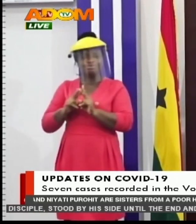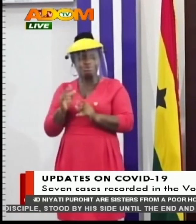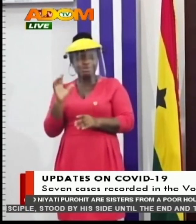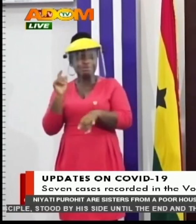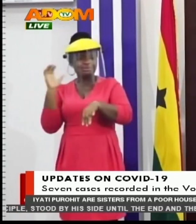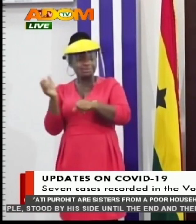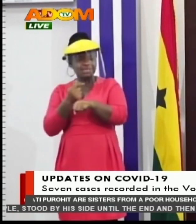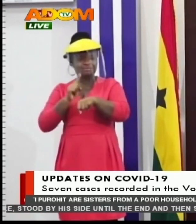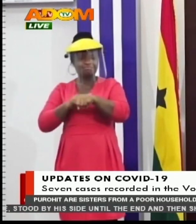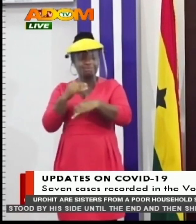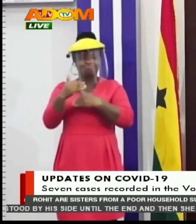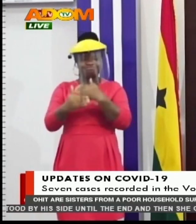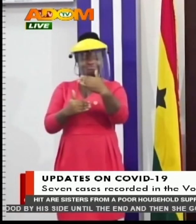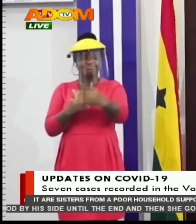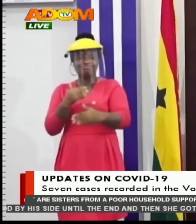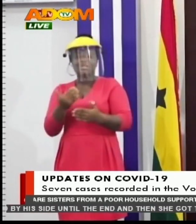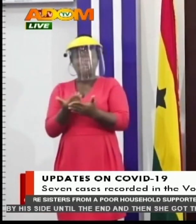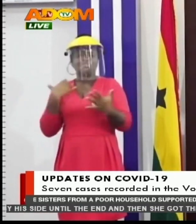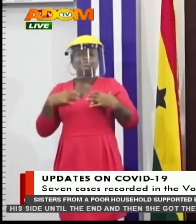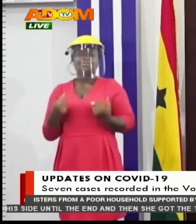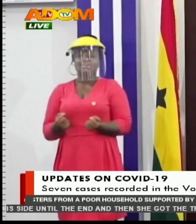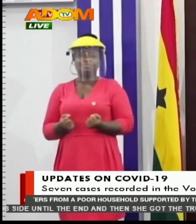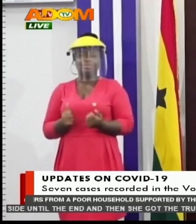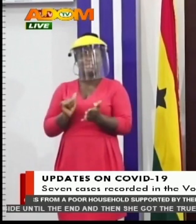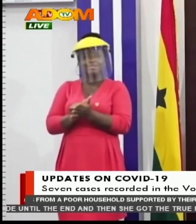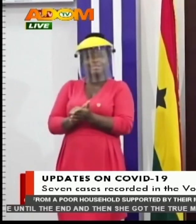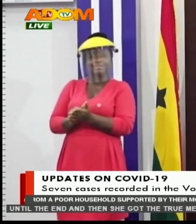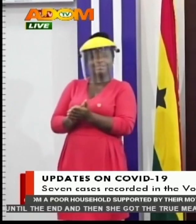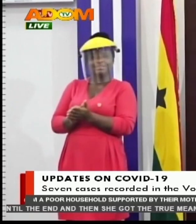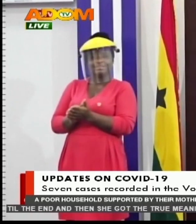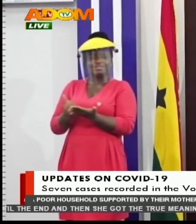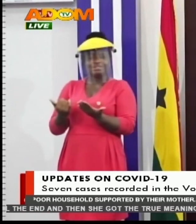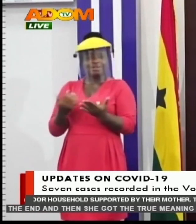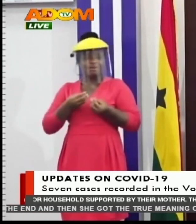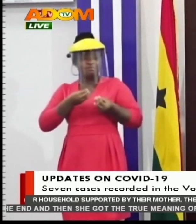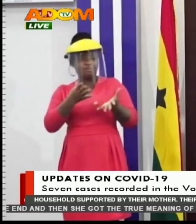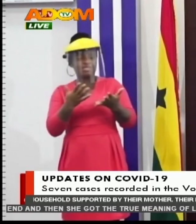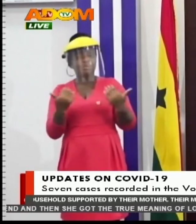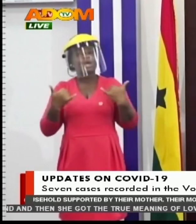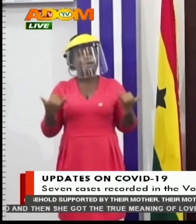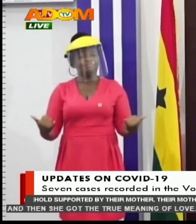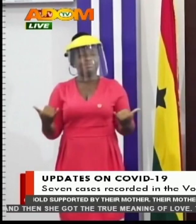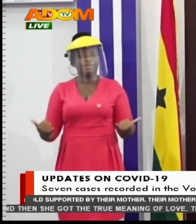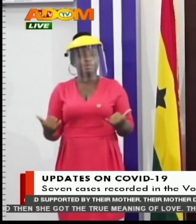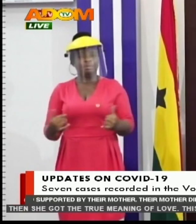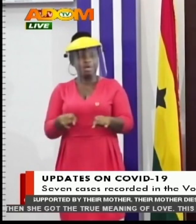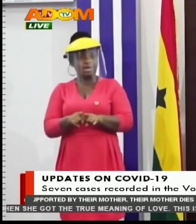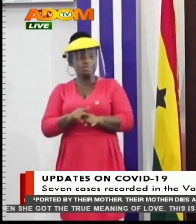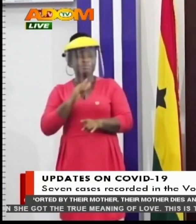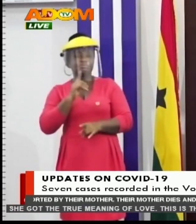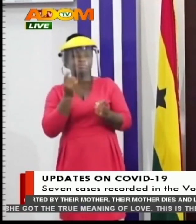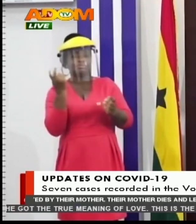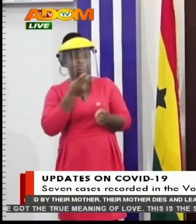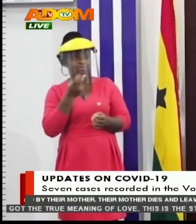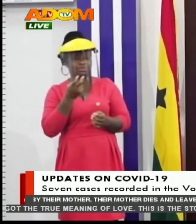So those are some of the key issues. And the recoveries, now that the numbers are down, the labs